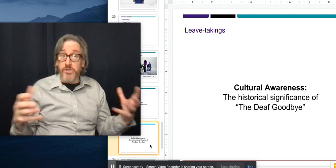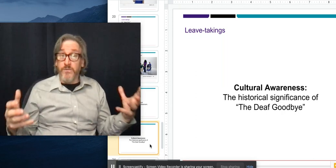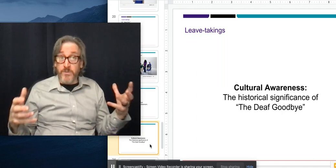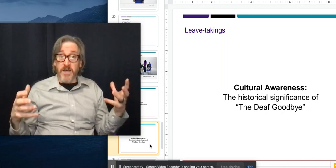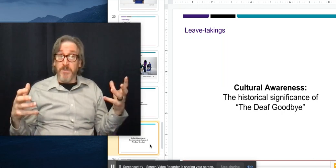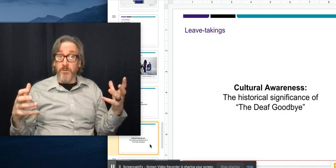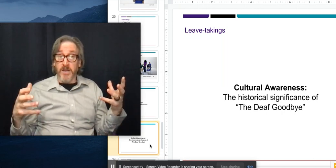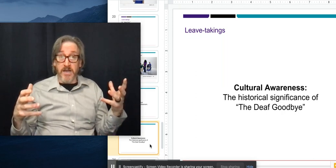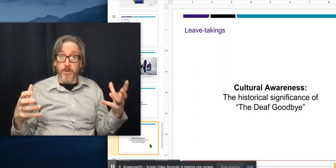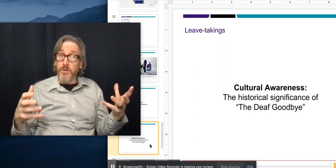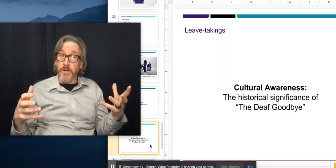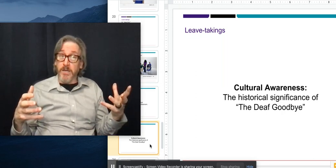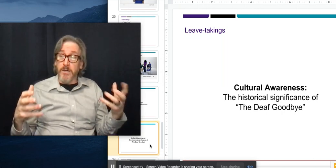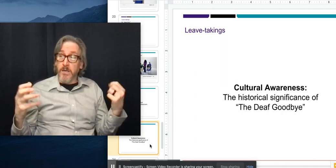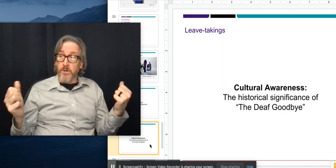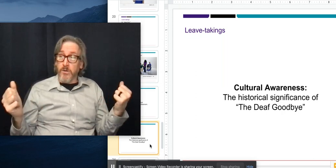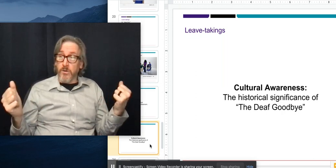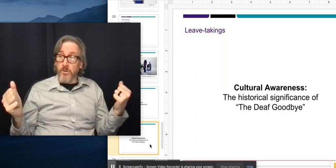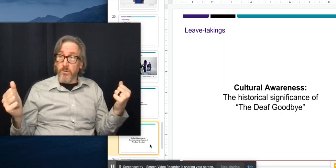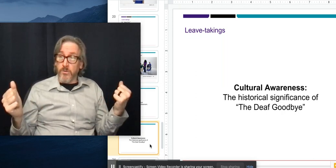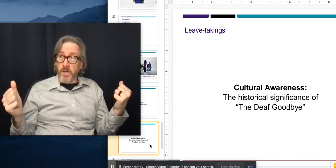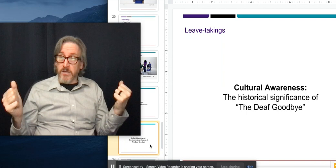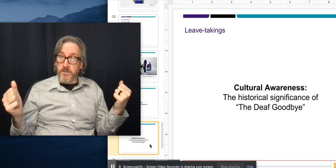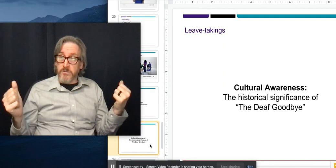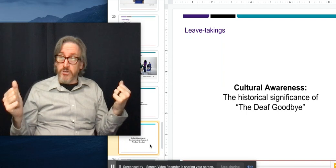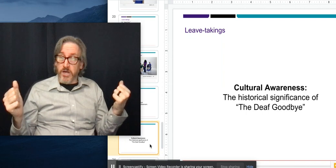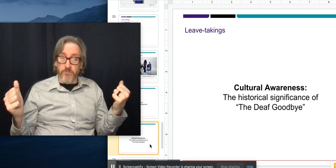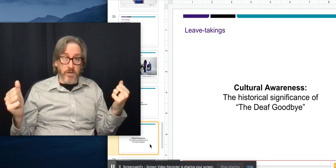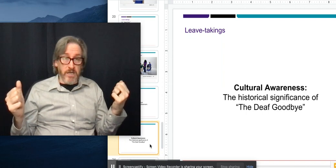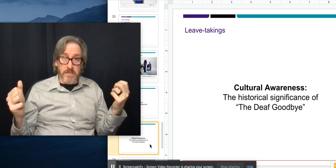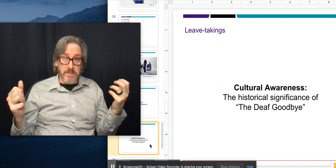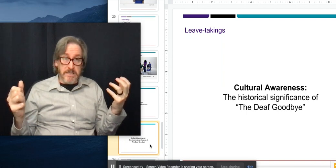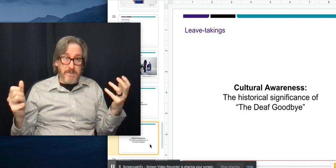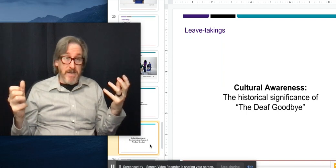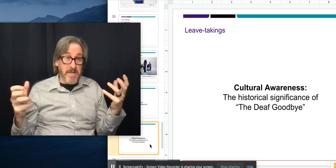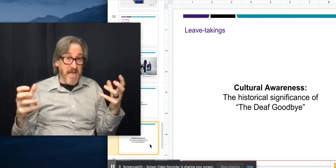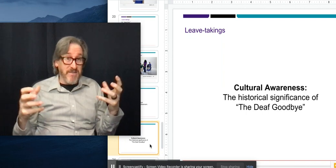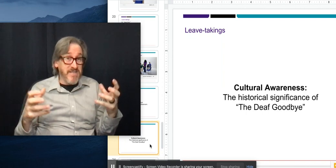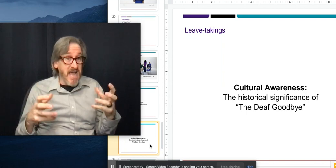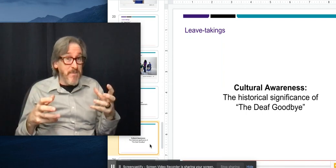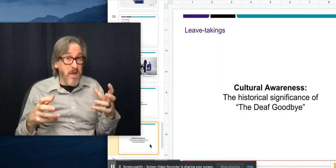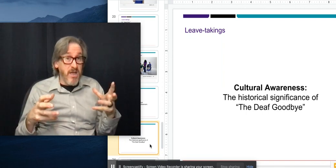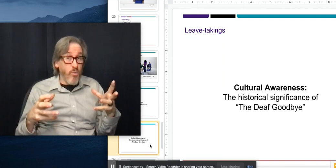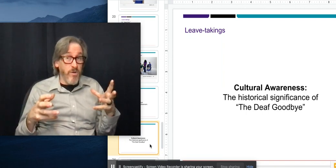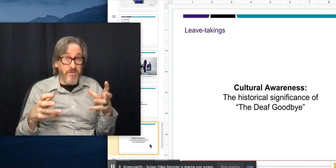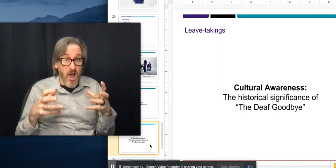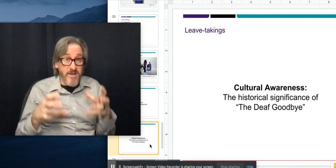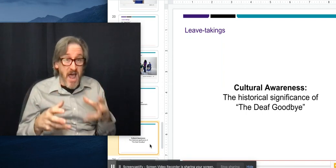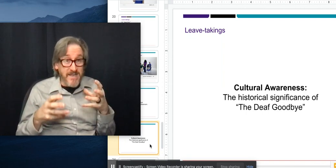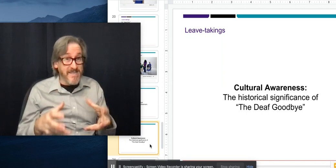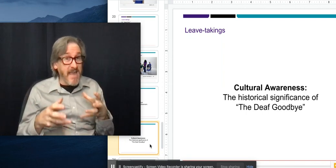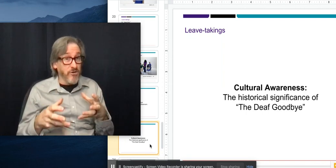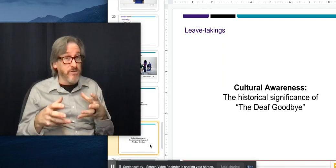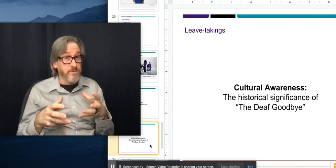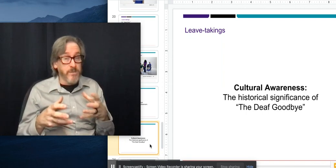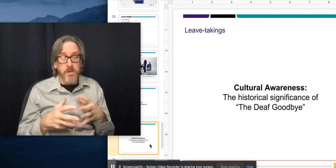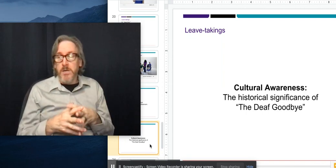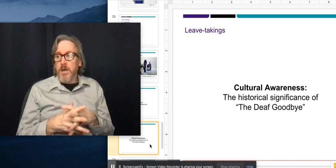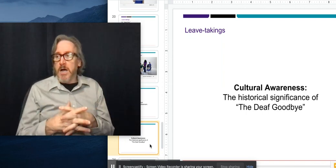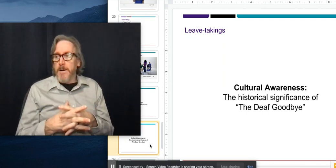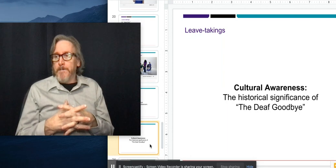Since there are so few deaf people in any community, they generally spend a lot of time with